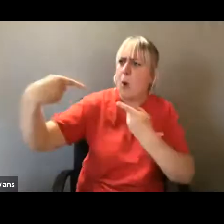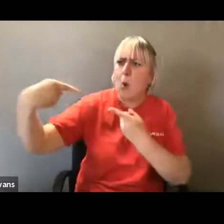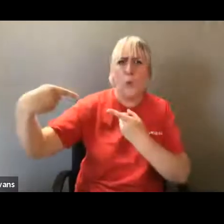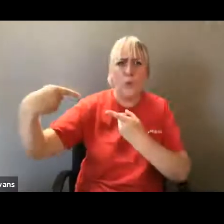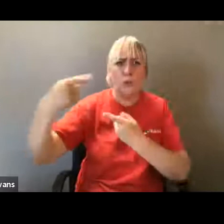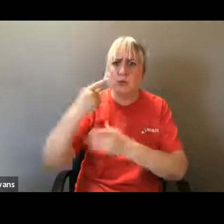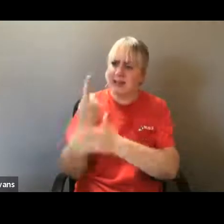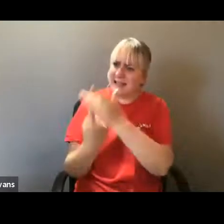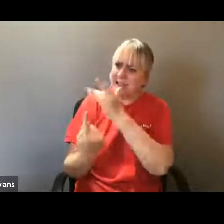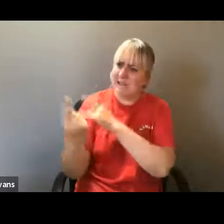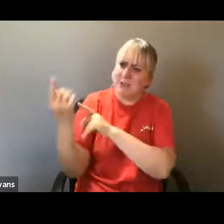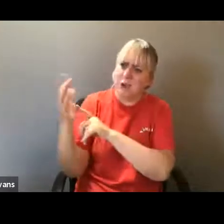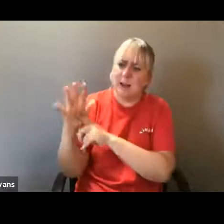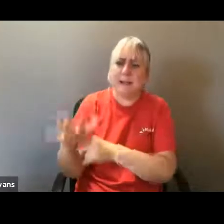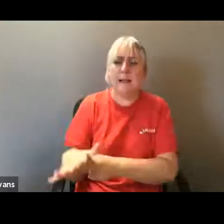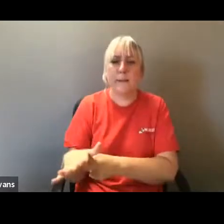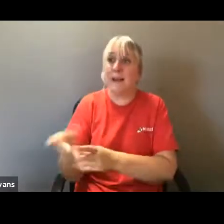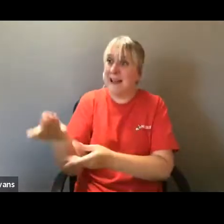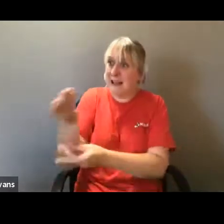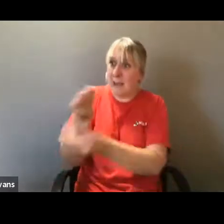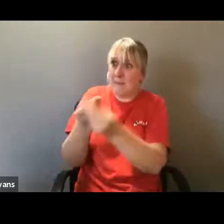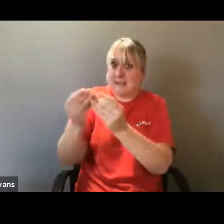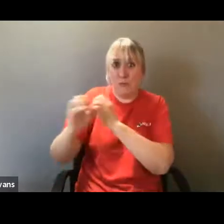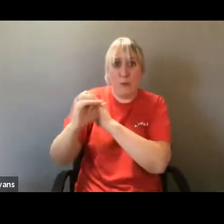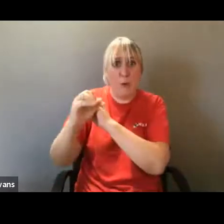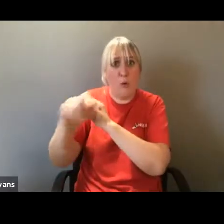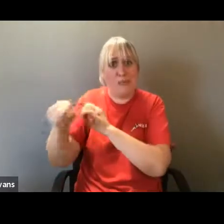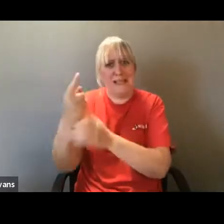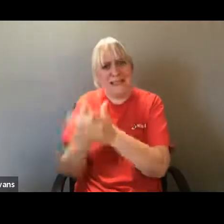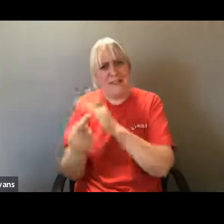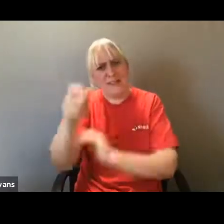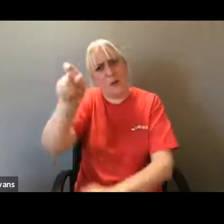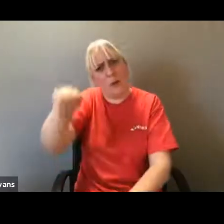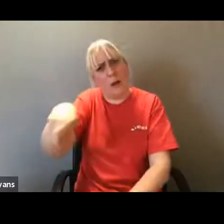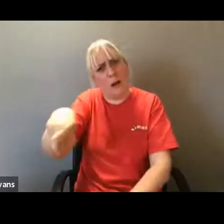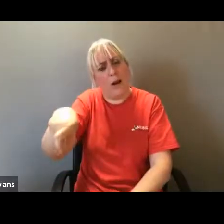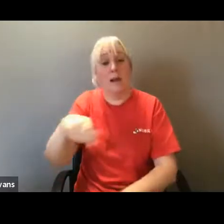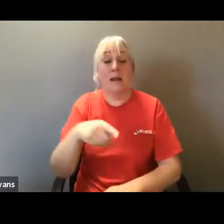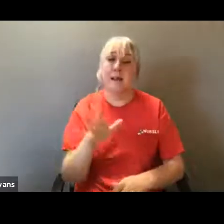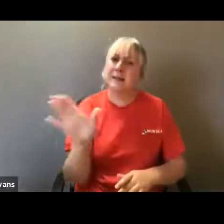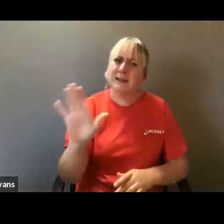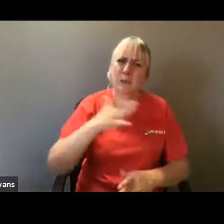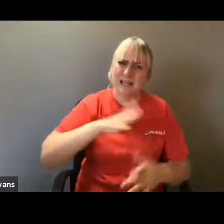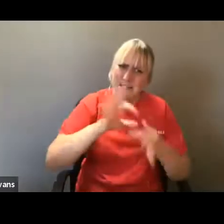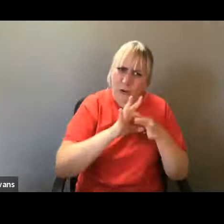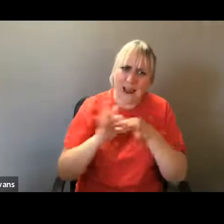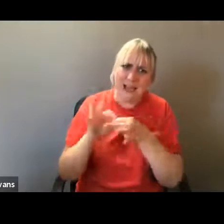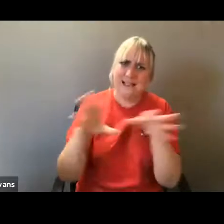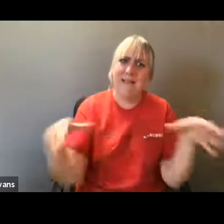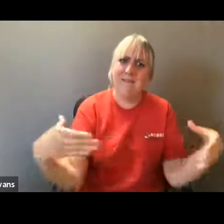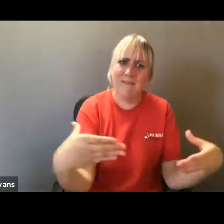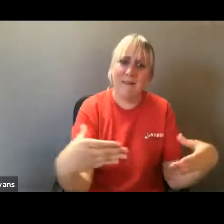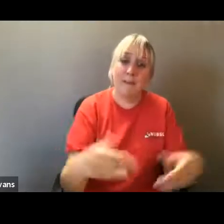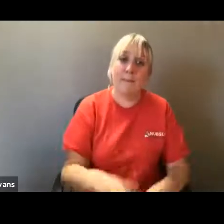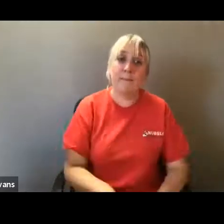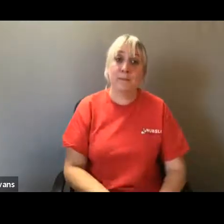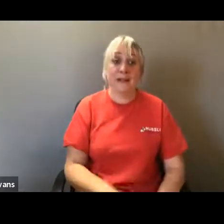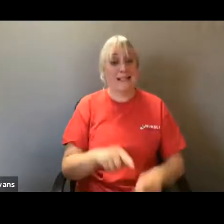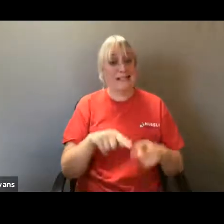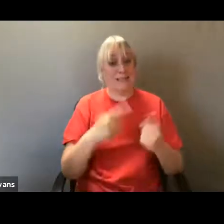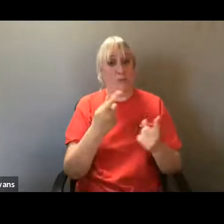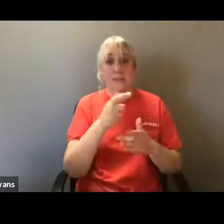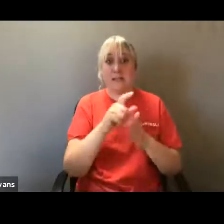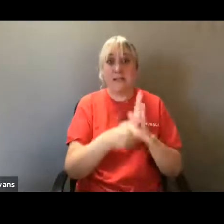of individualism that capitalism promotes. Different disabled people will come up against different components of